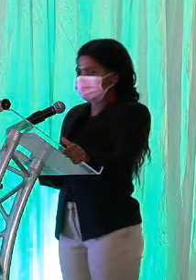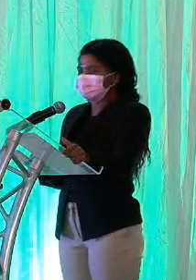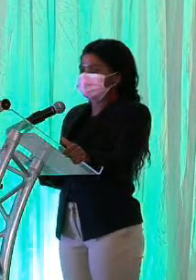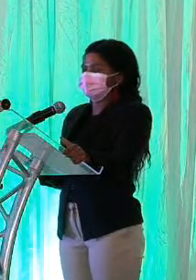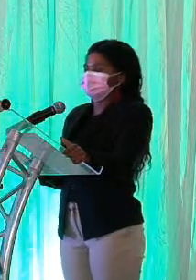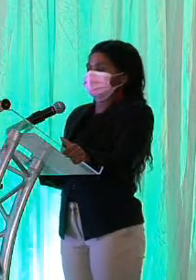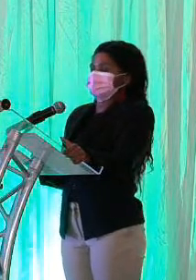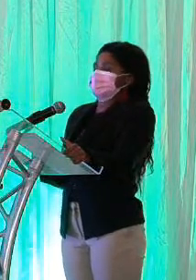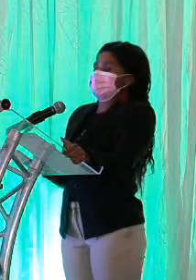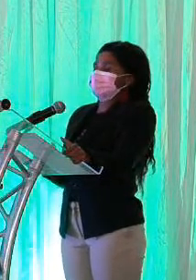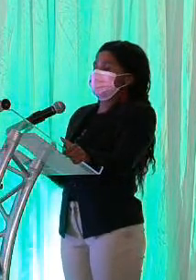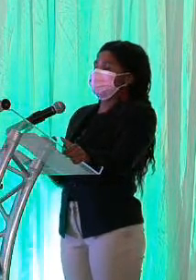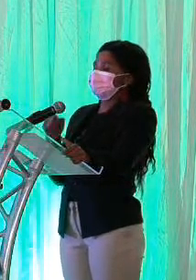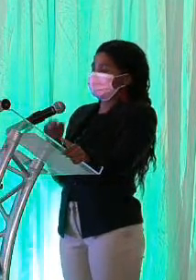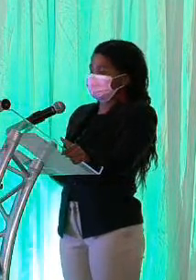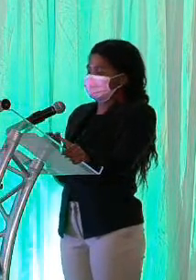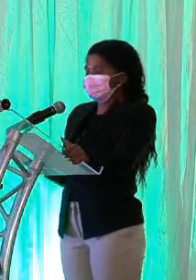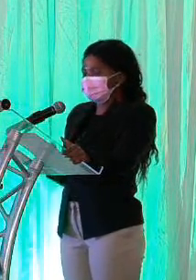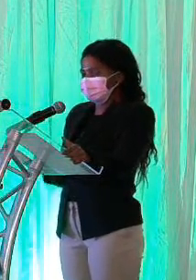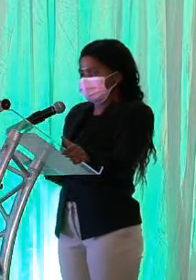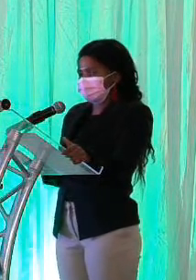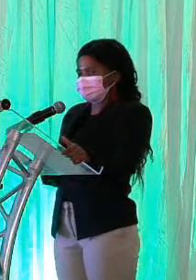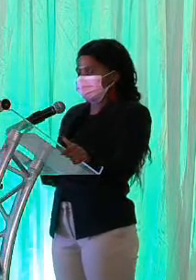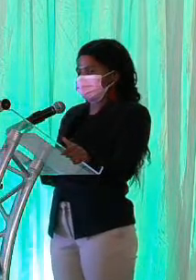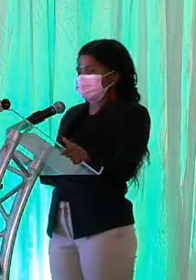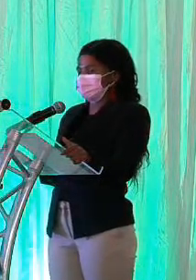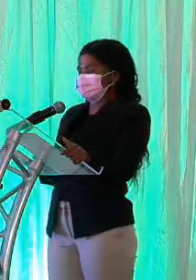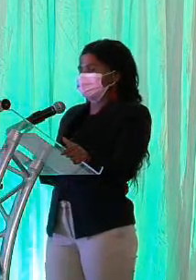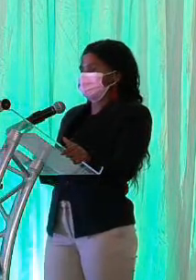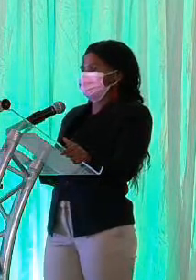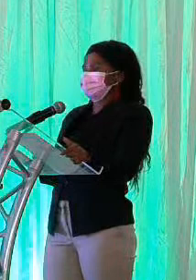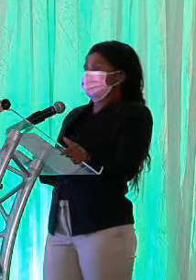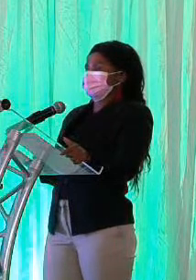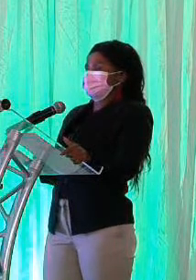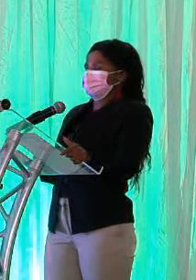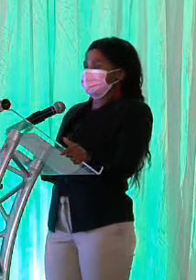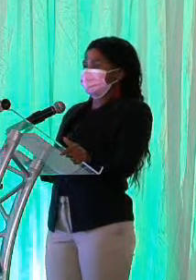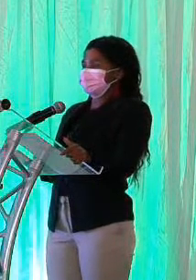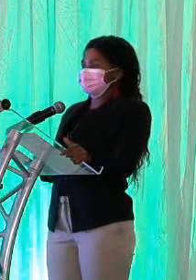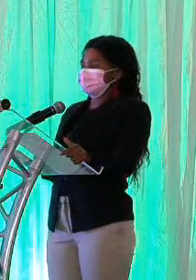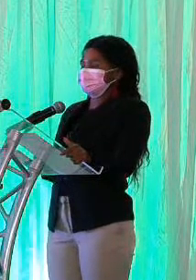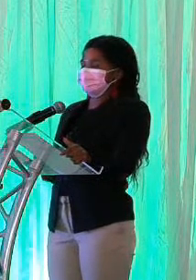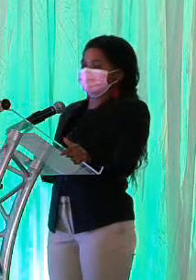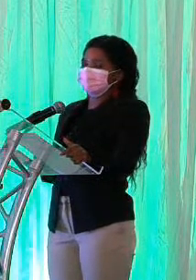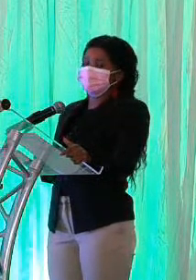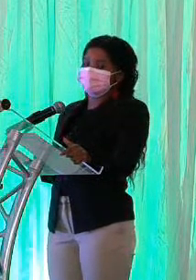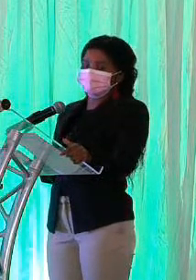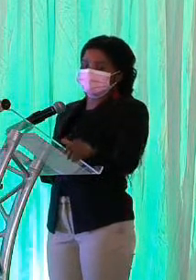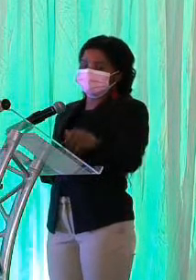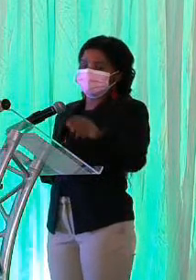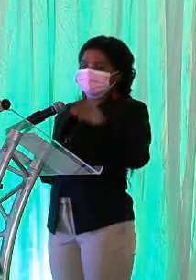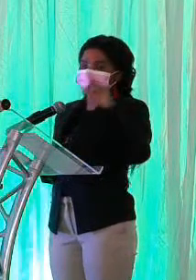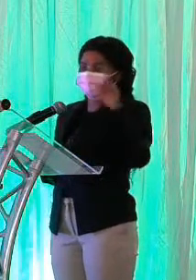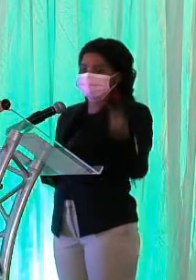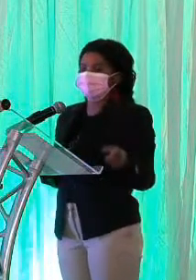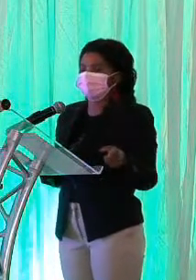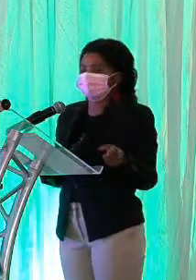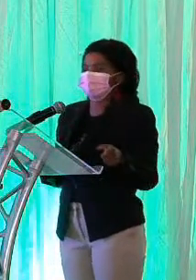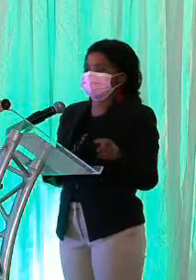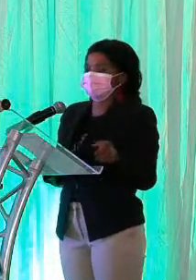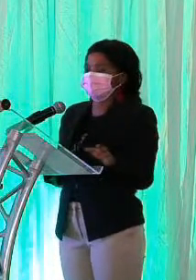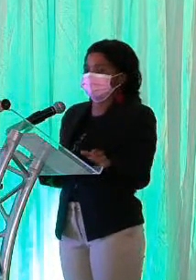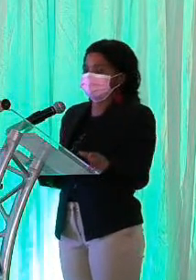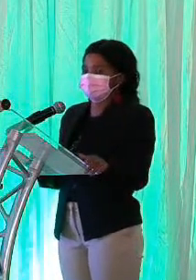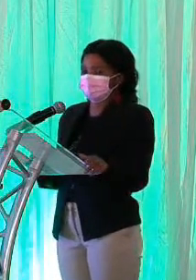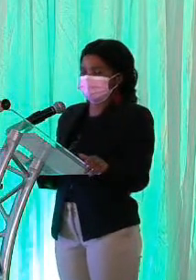Village. Akakhula xesha lide eDuncan Village. Wakhe waneminyaka azoyichitha apha